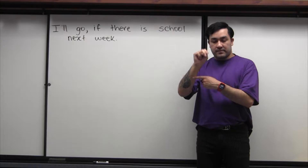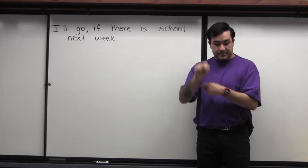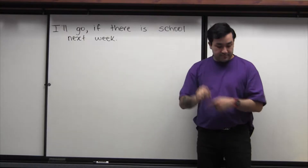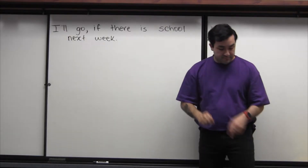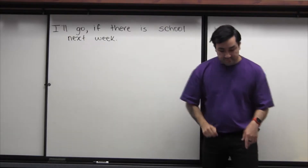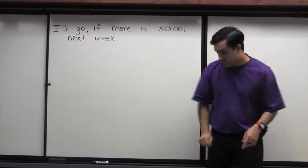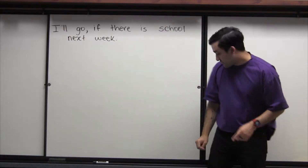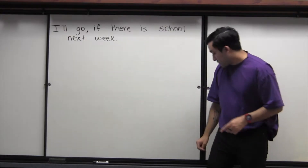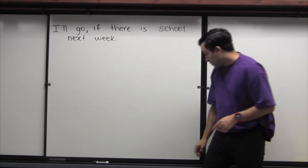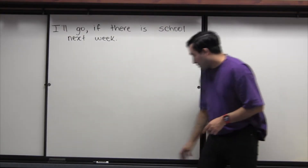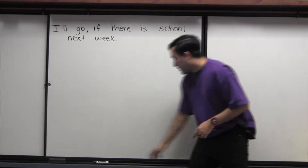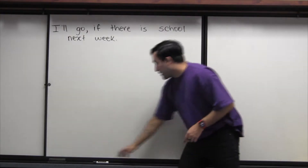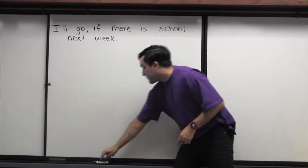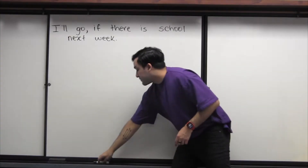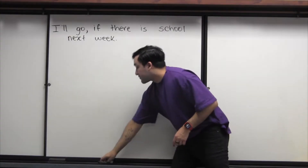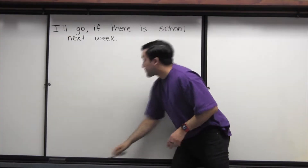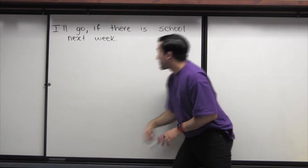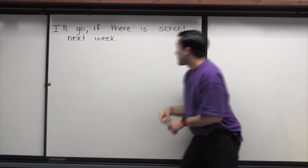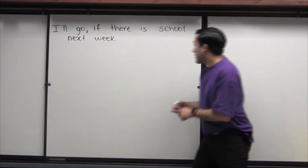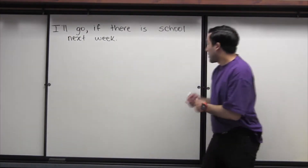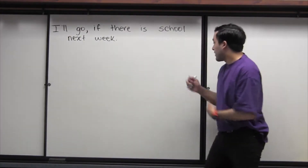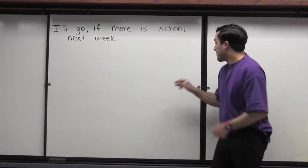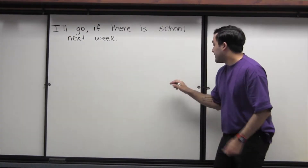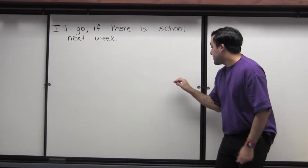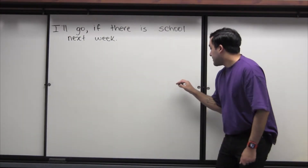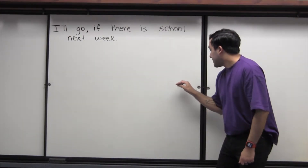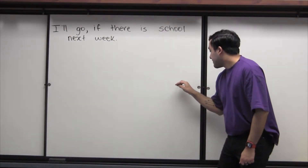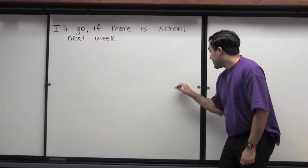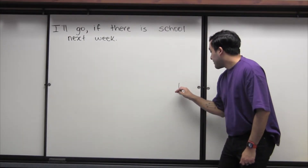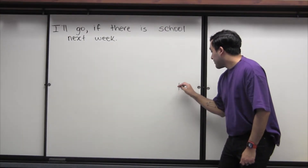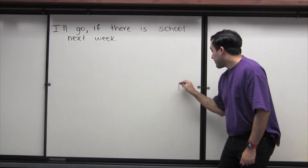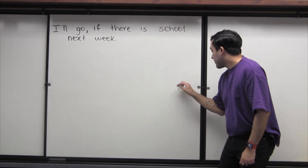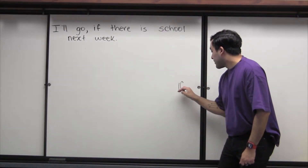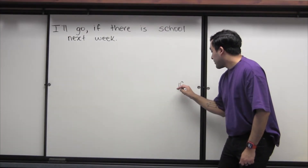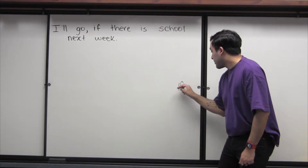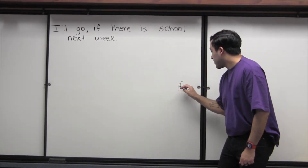add then, right? So if you have an if, you must have a then.